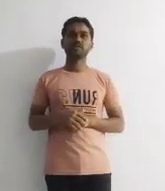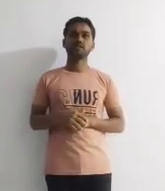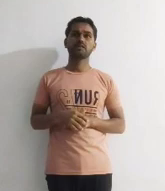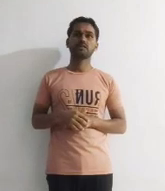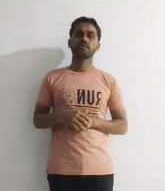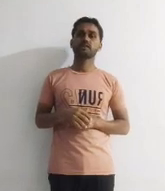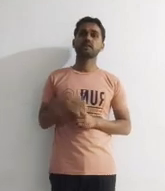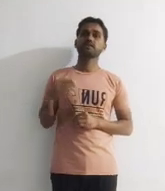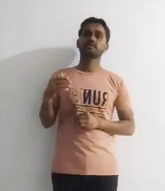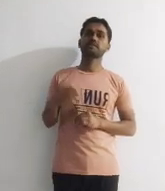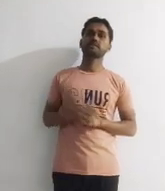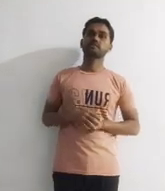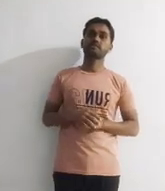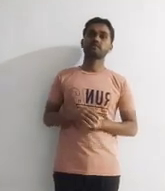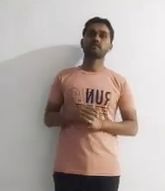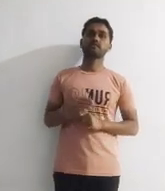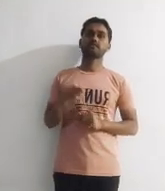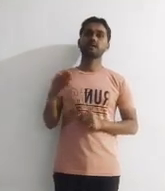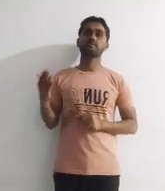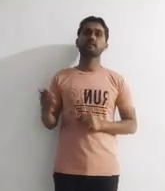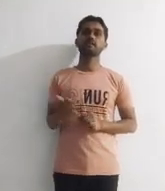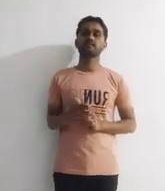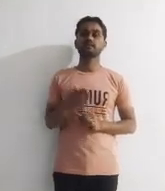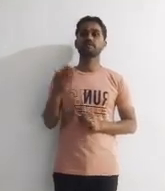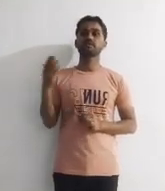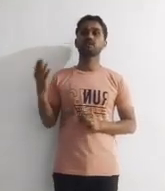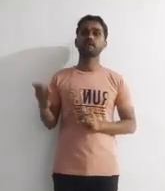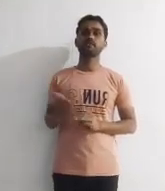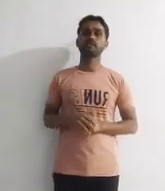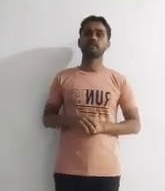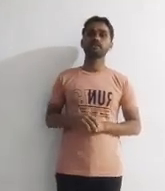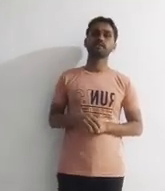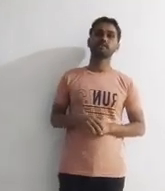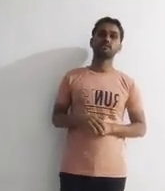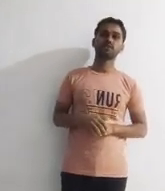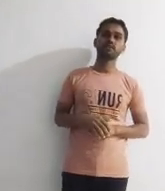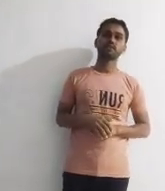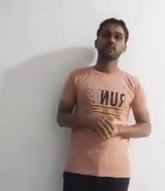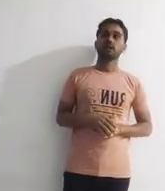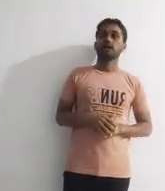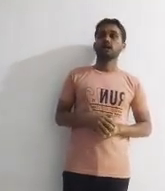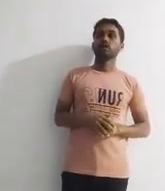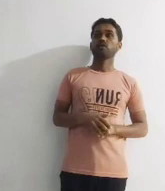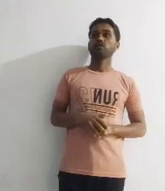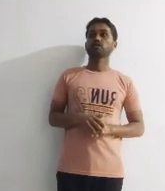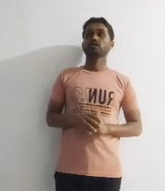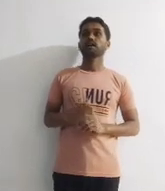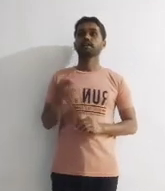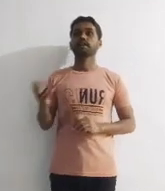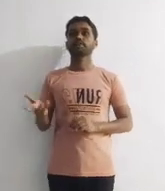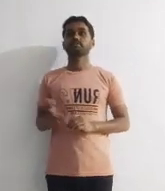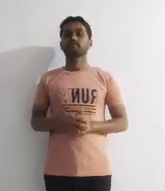execution of thread is a simultaneously means one by one thread is executing, or at a time,